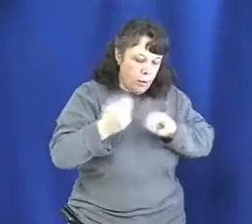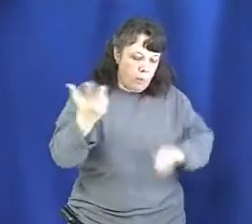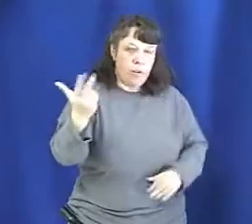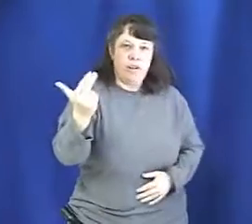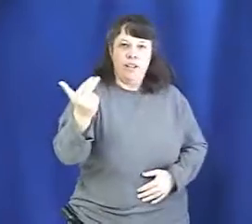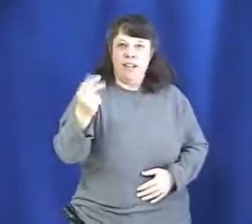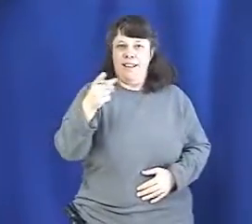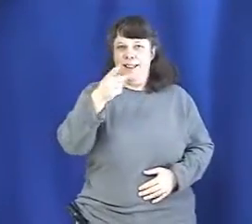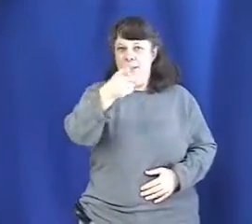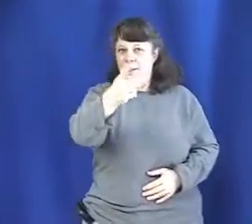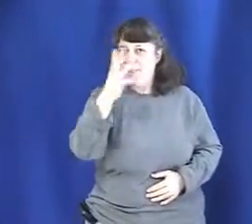Number 13.